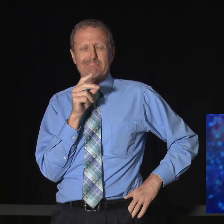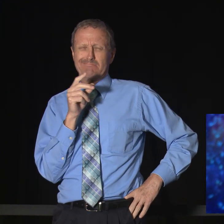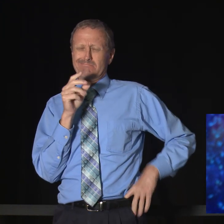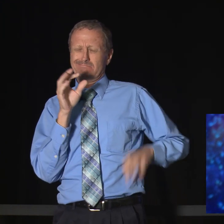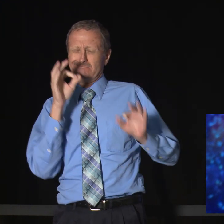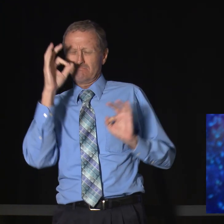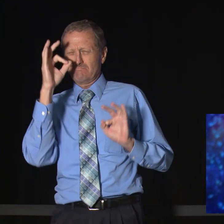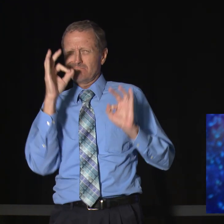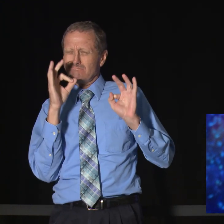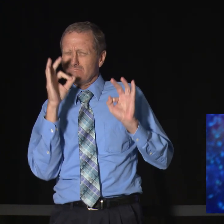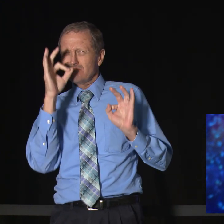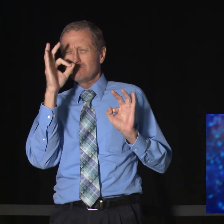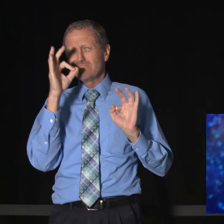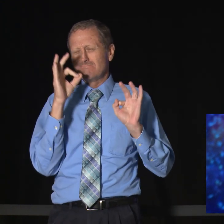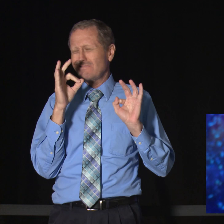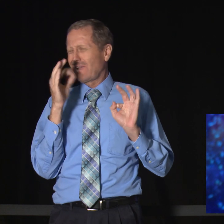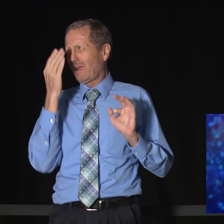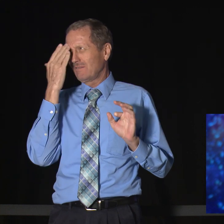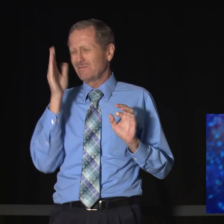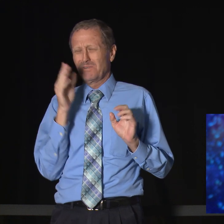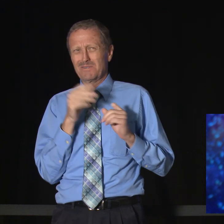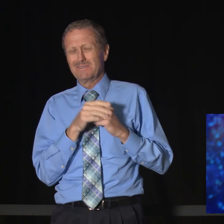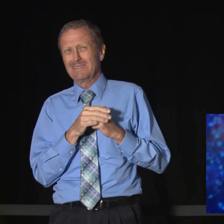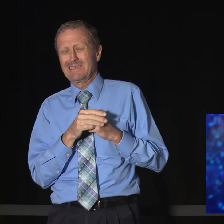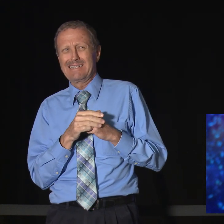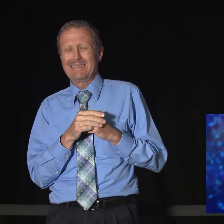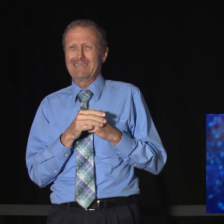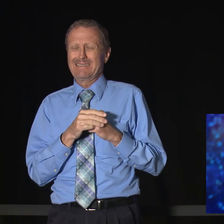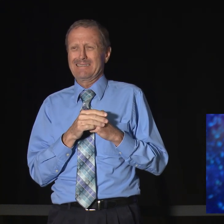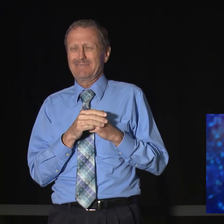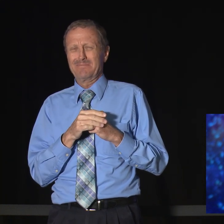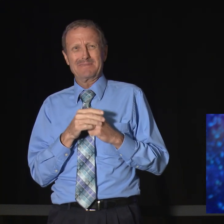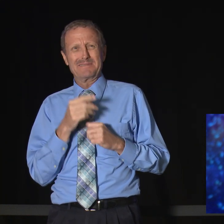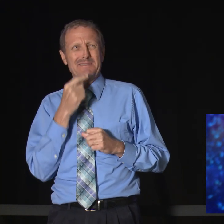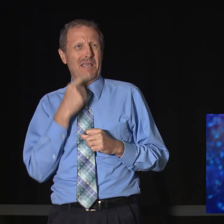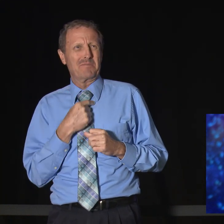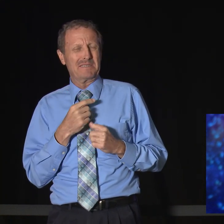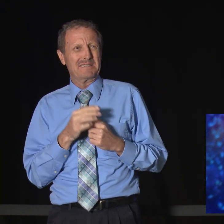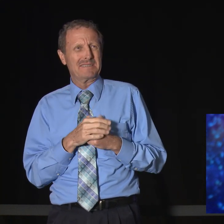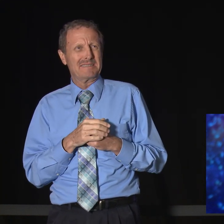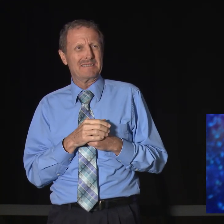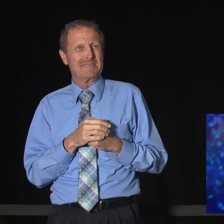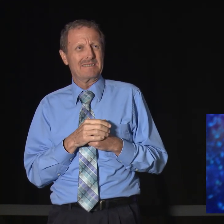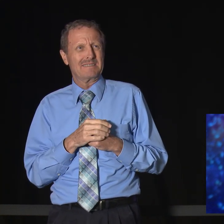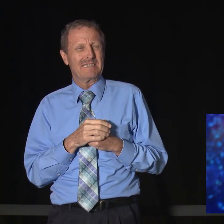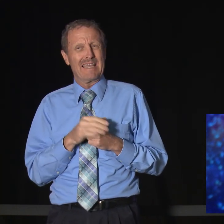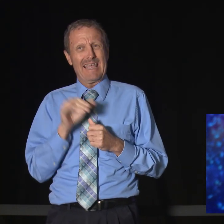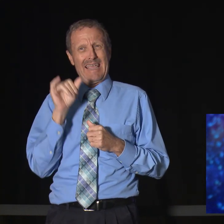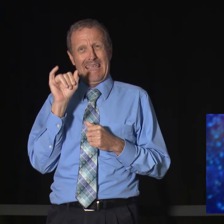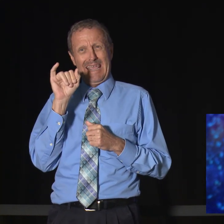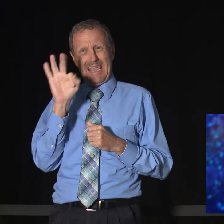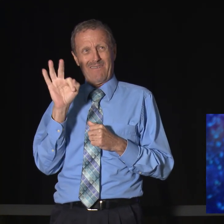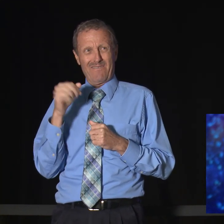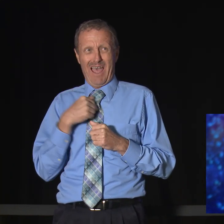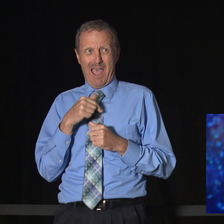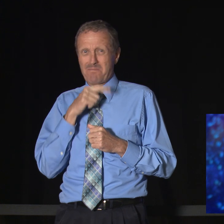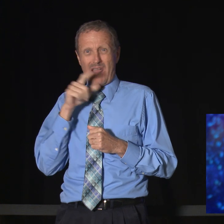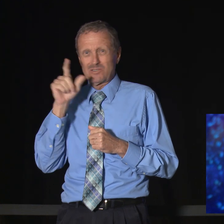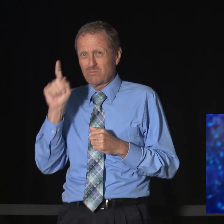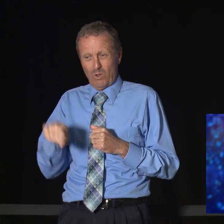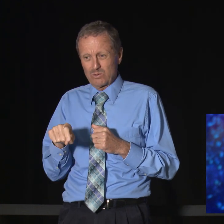and I don't know, but tell me. If I'm not supposed